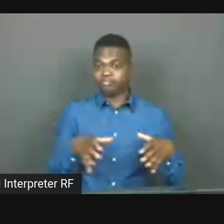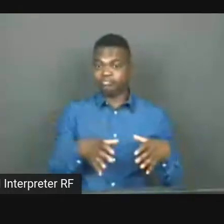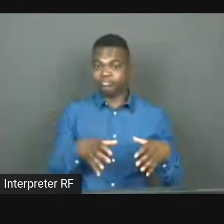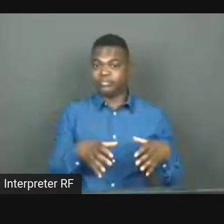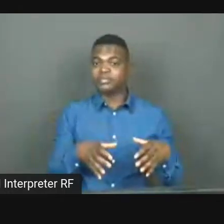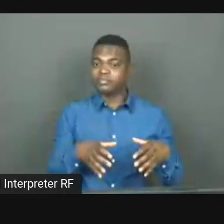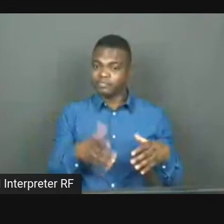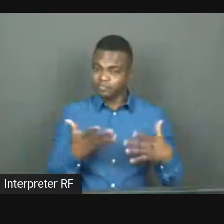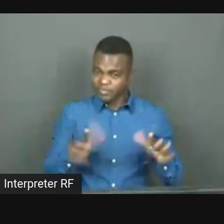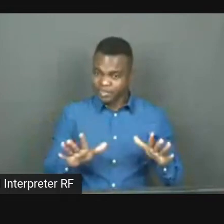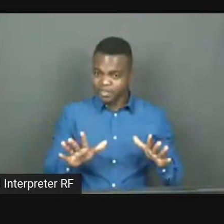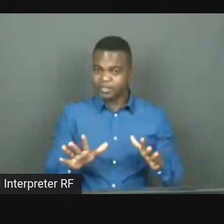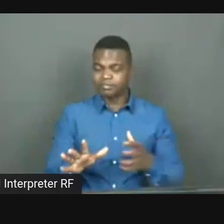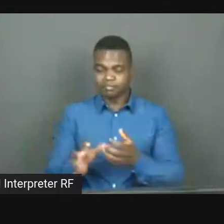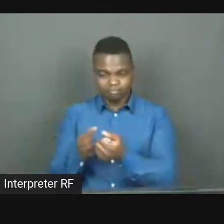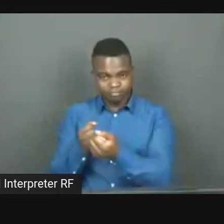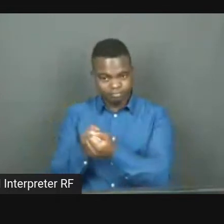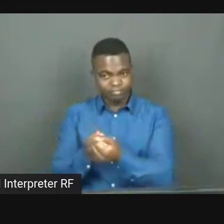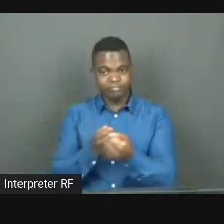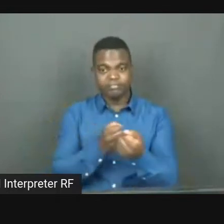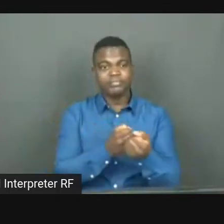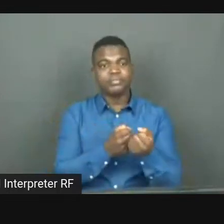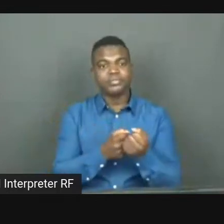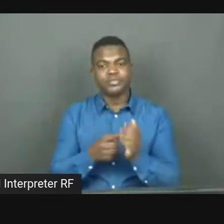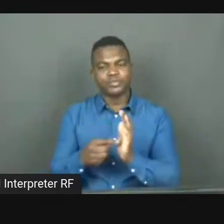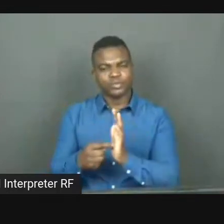doing in the grand bargain